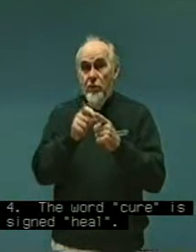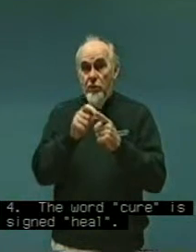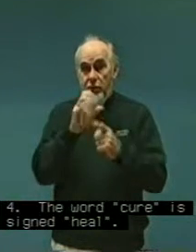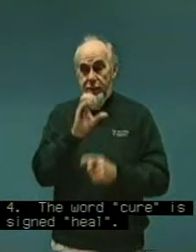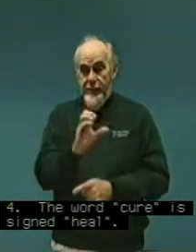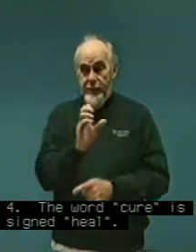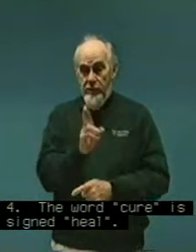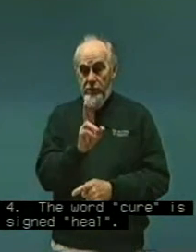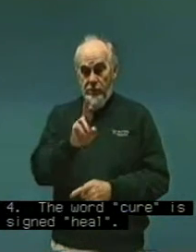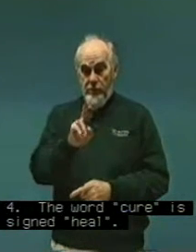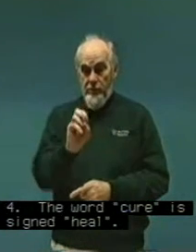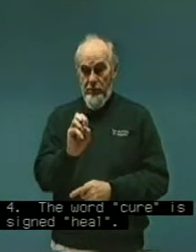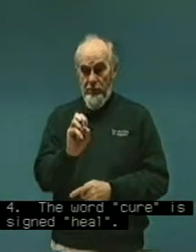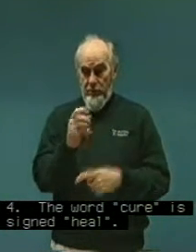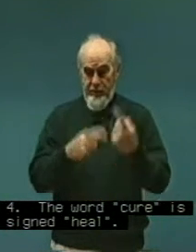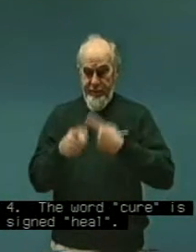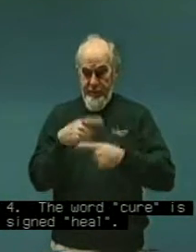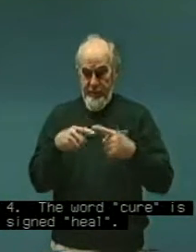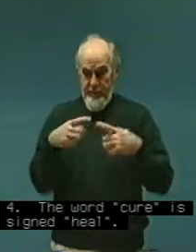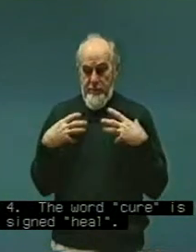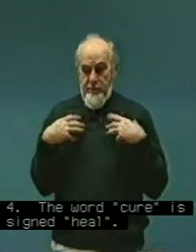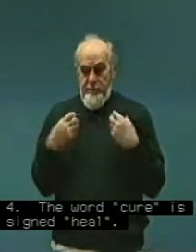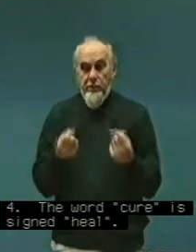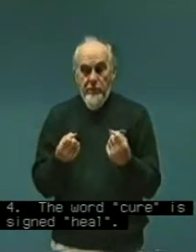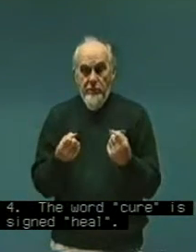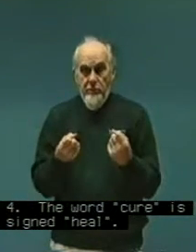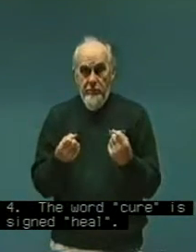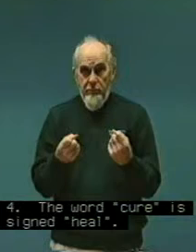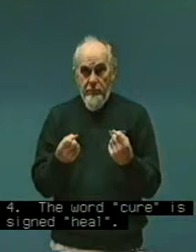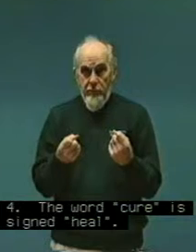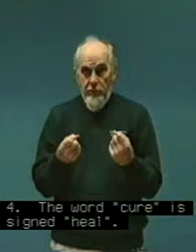6. The word cure is signed heal.